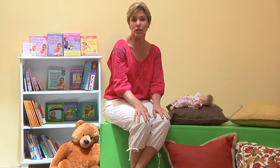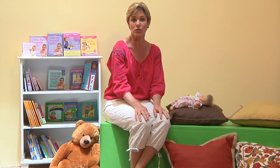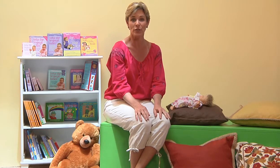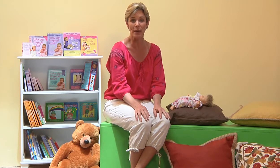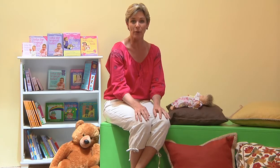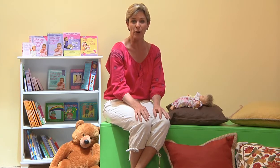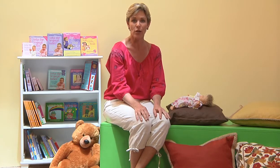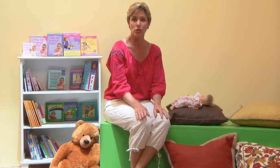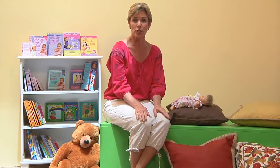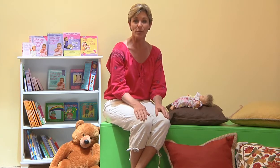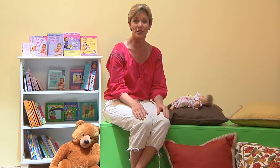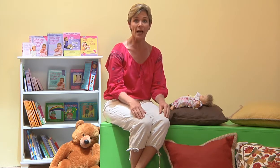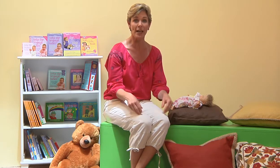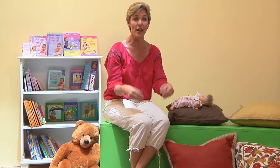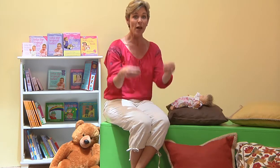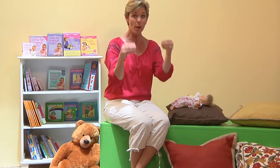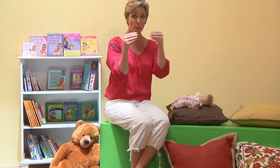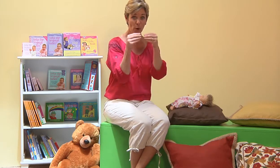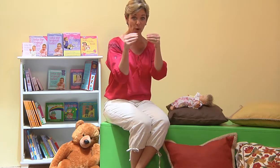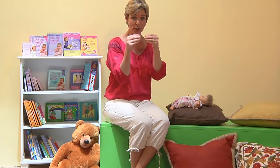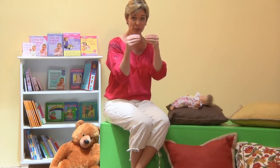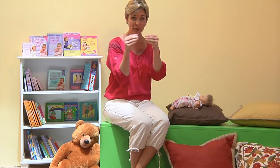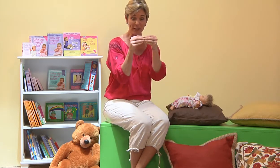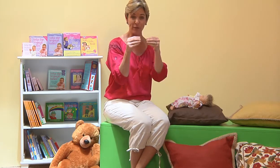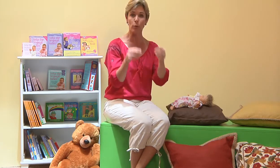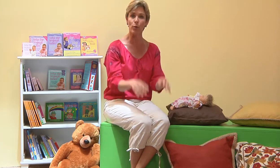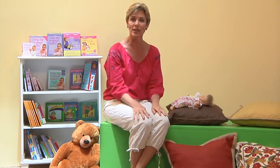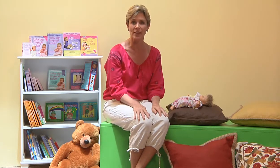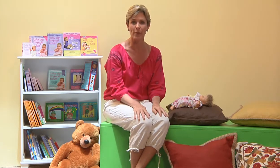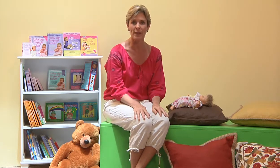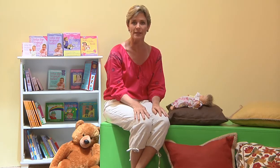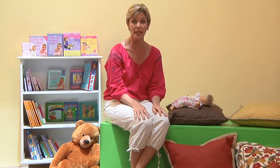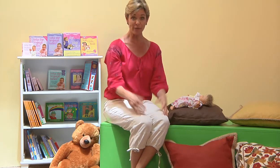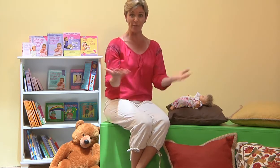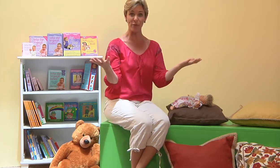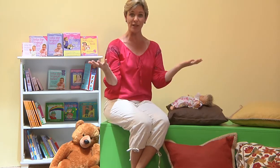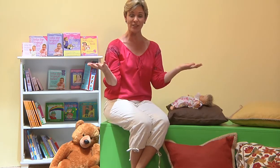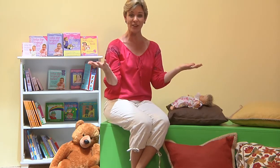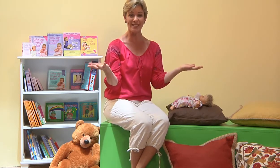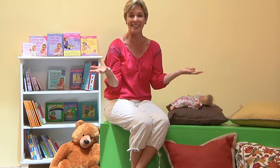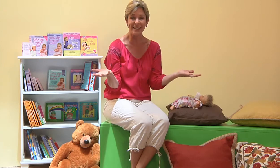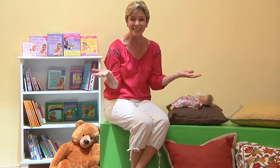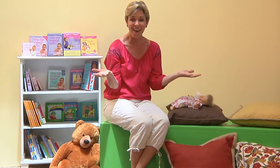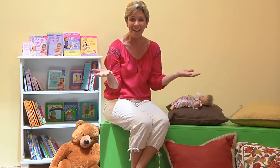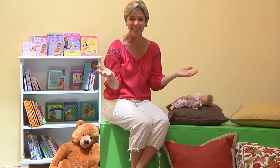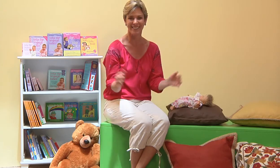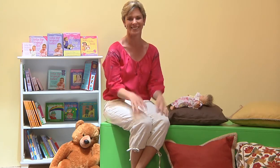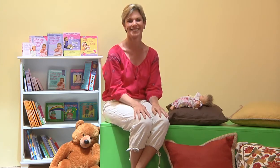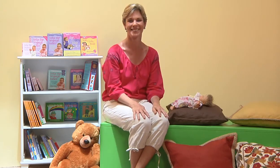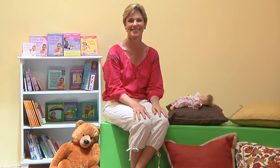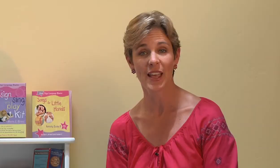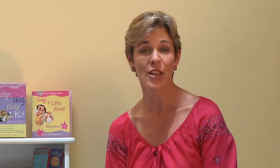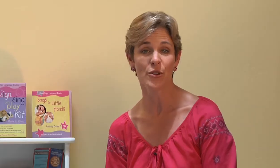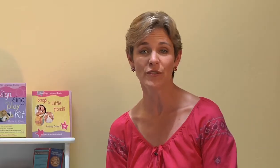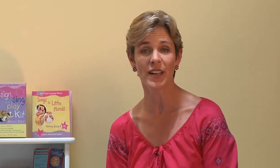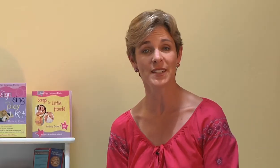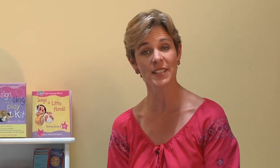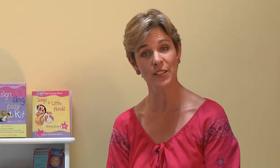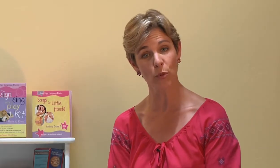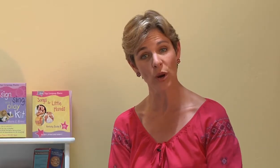her diaper, she would sign more to me for more wheels on the bus, even before I'd started singing the song. You can find dozens of more